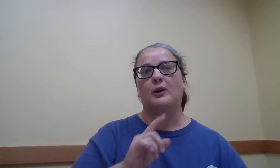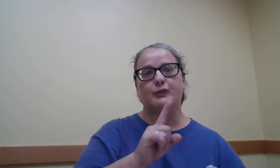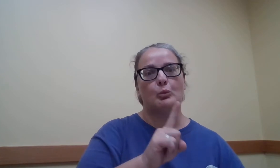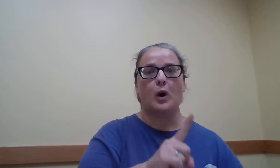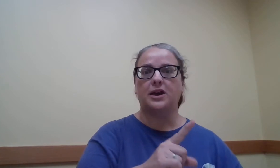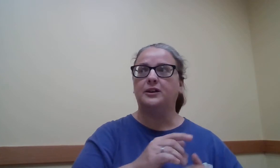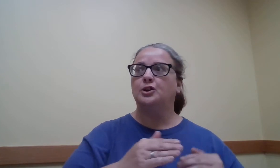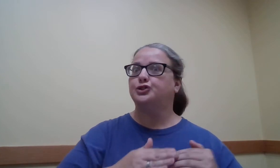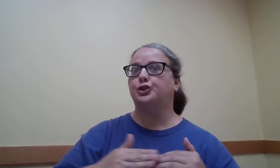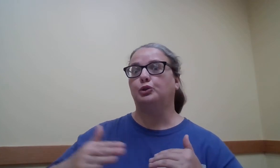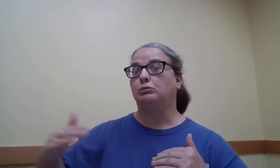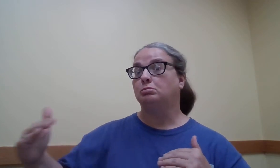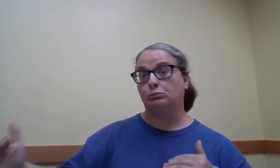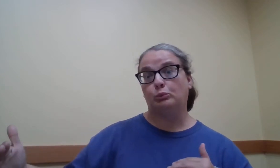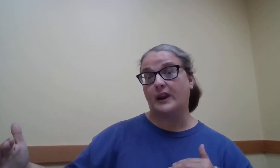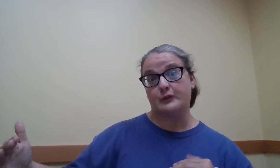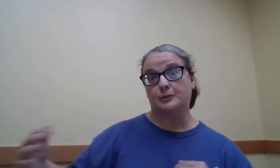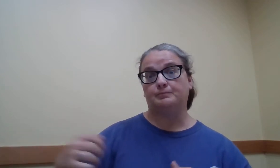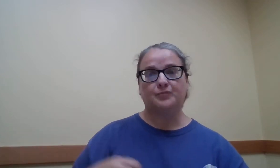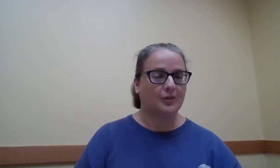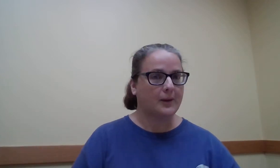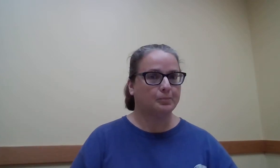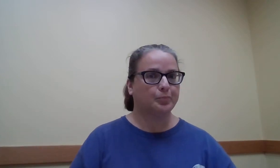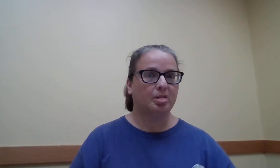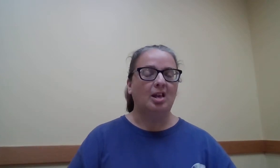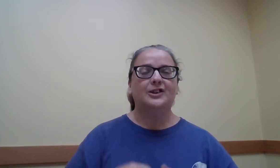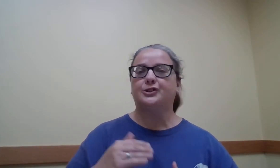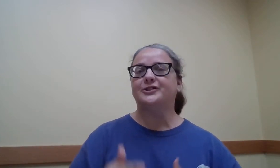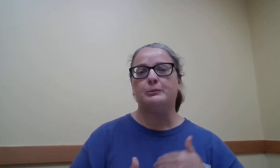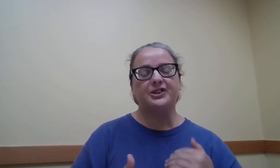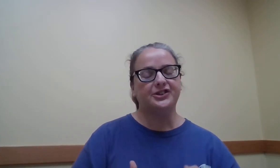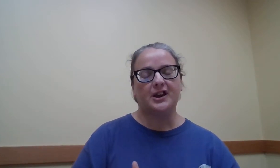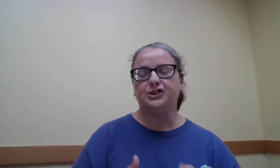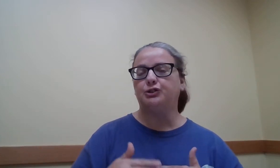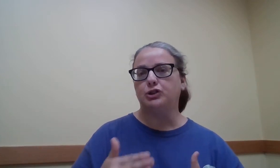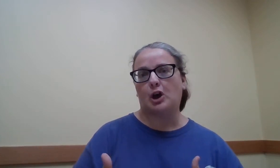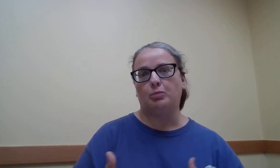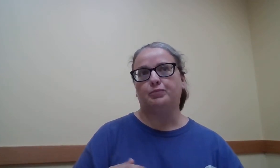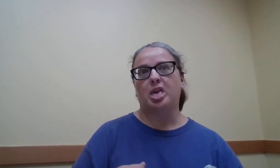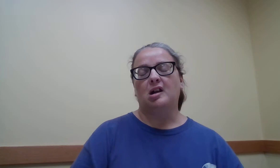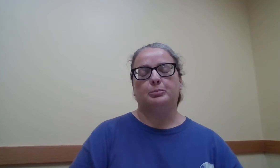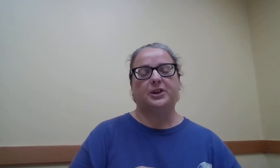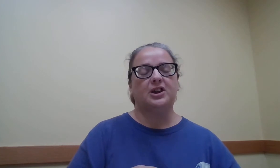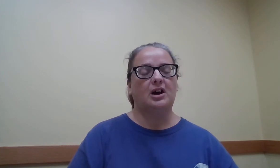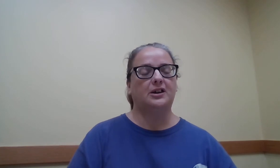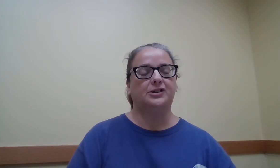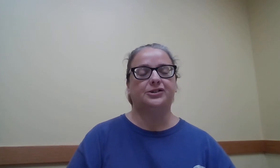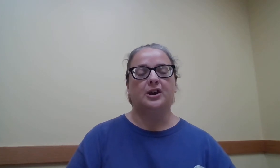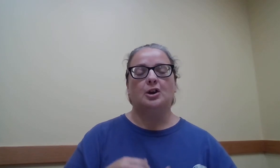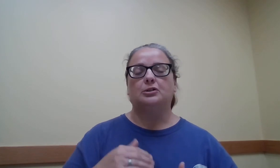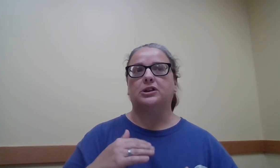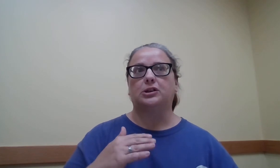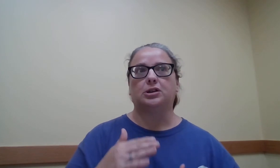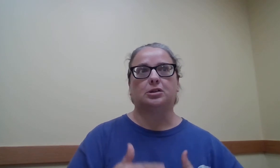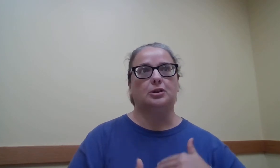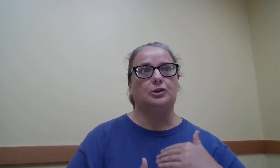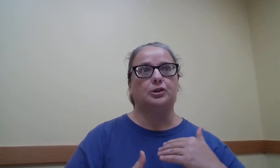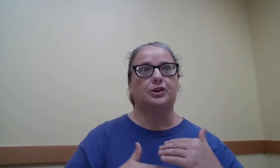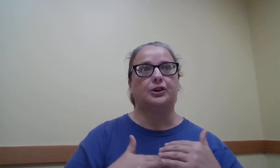from 1 to whatever, okay? So some of the signs you know because